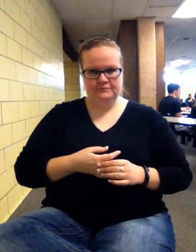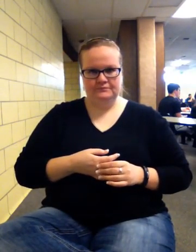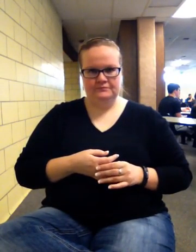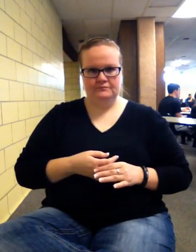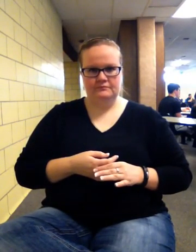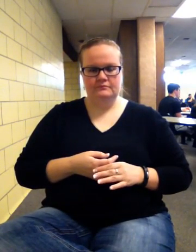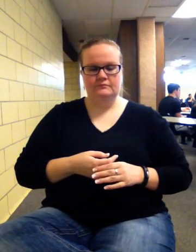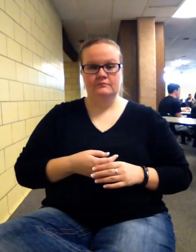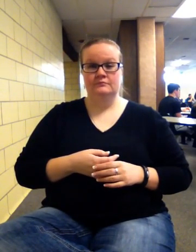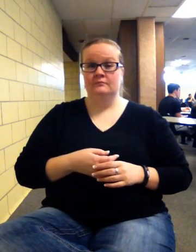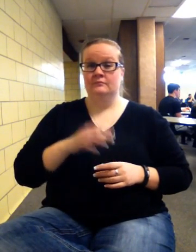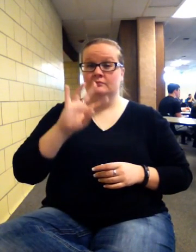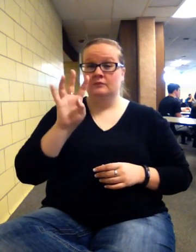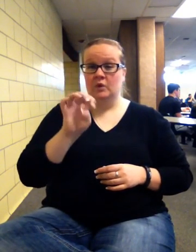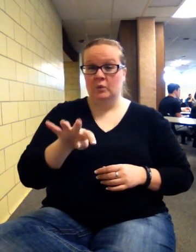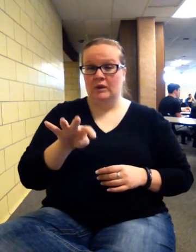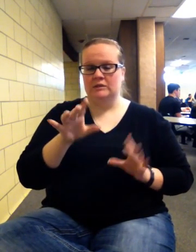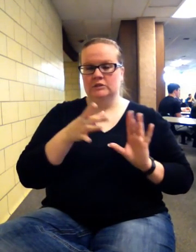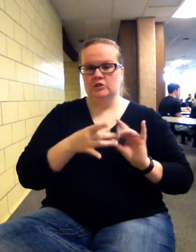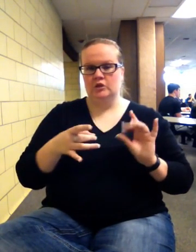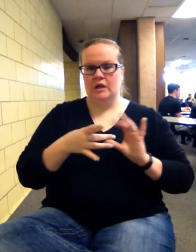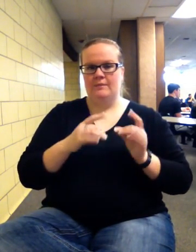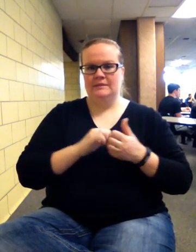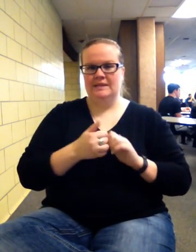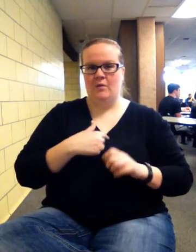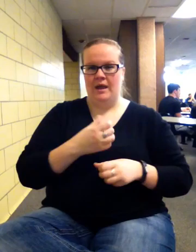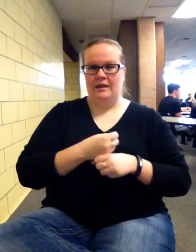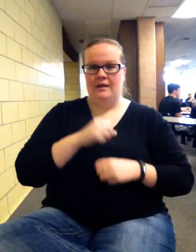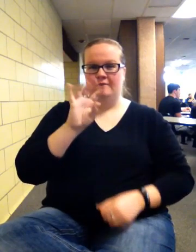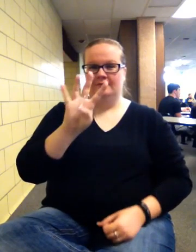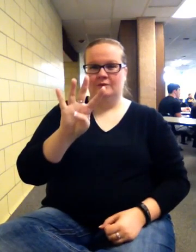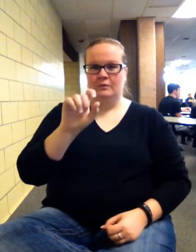Any questions or comments on how I got the 4.3438 years?